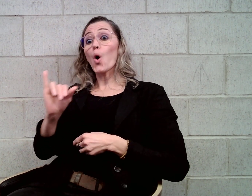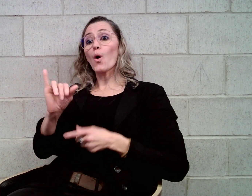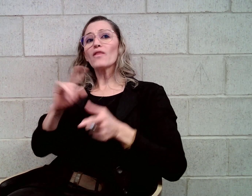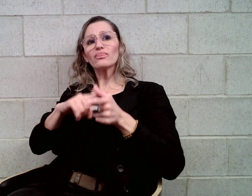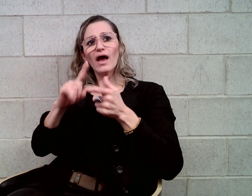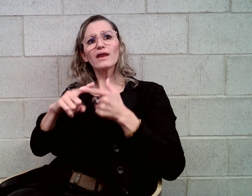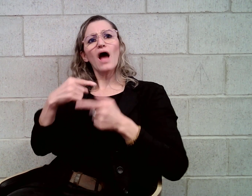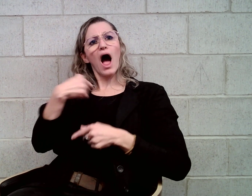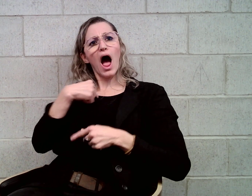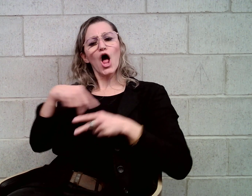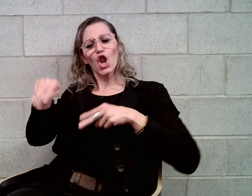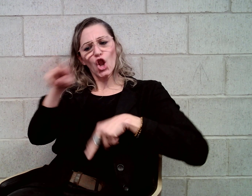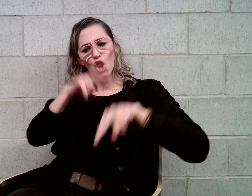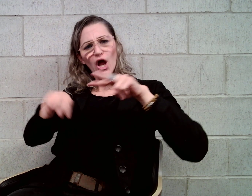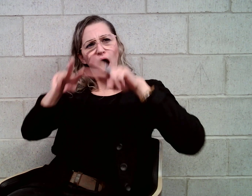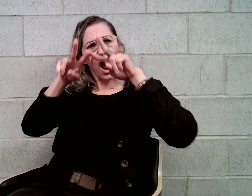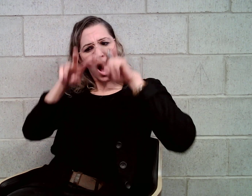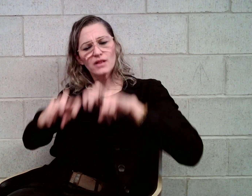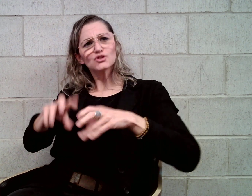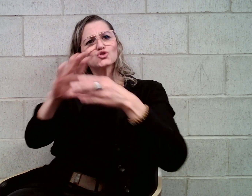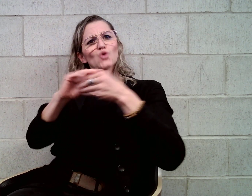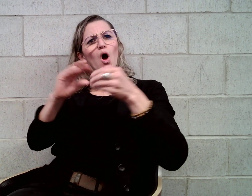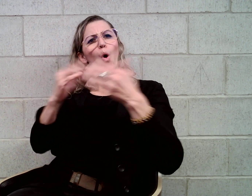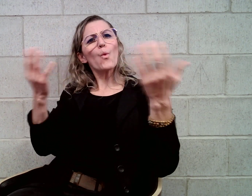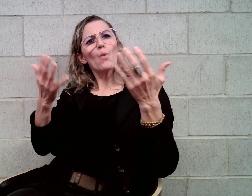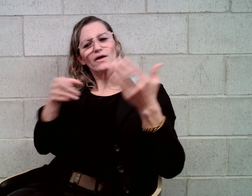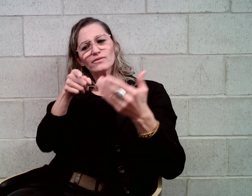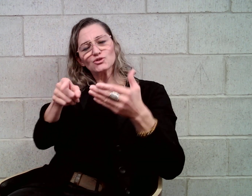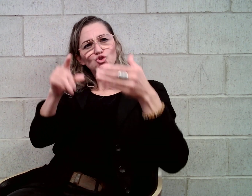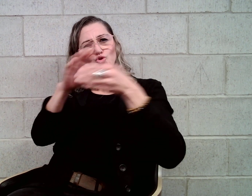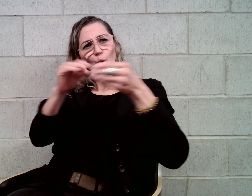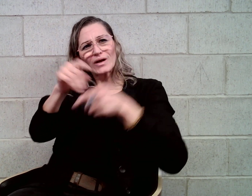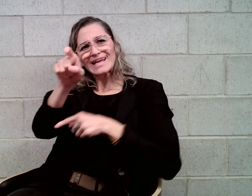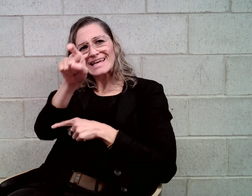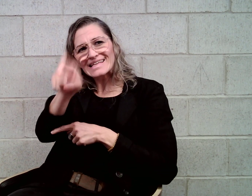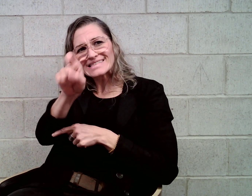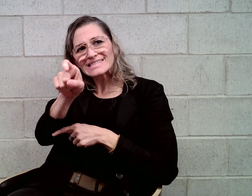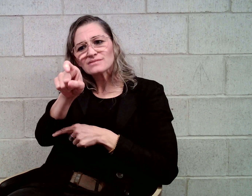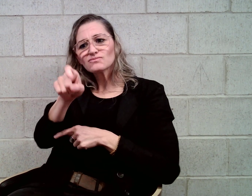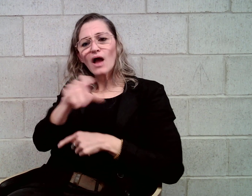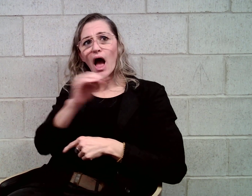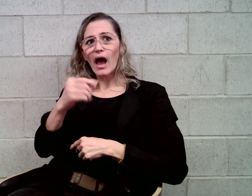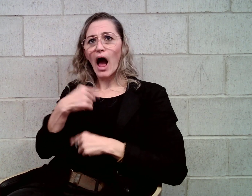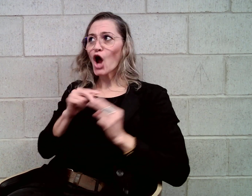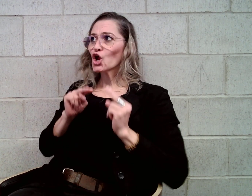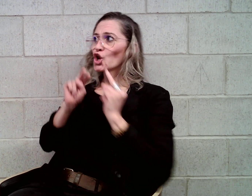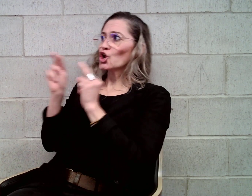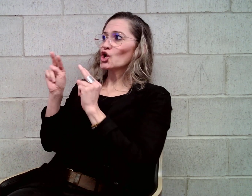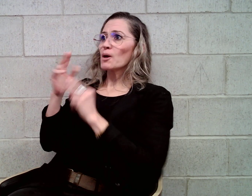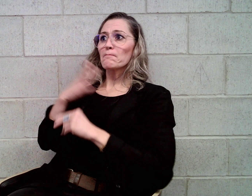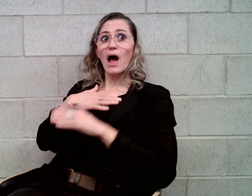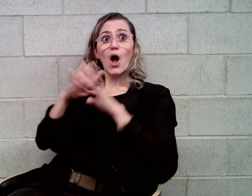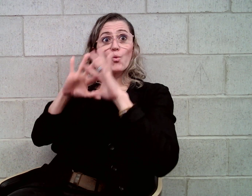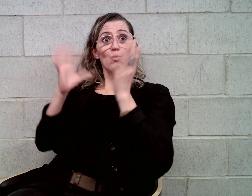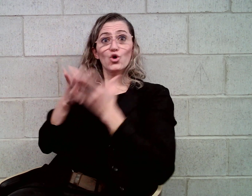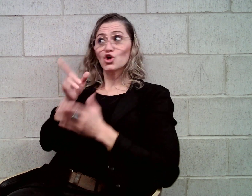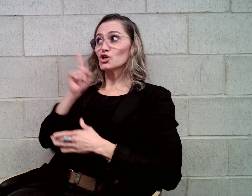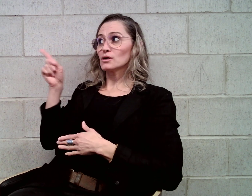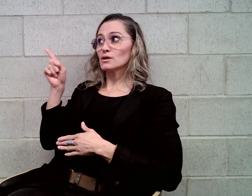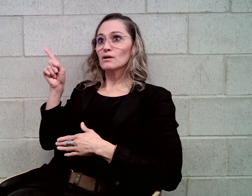Hamlet charges Horatio with telling the story. So it meant that I had to look closely at the story, and I had to think, what's